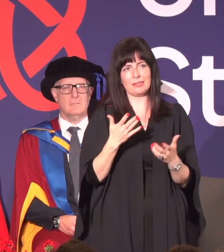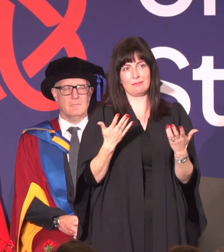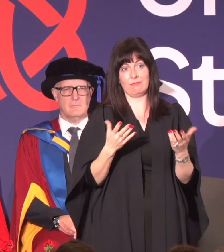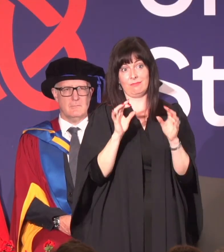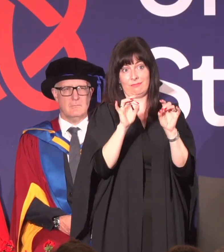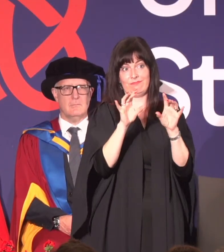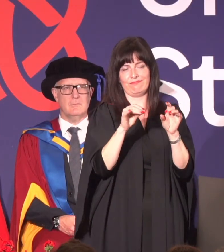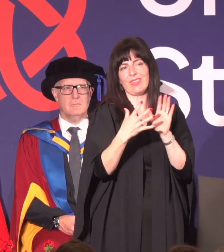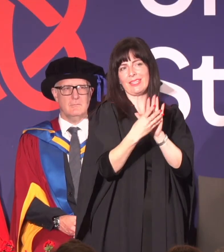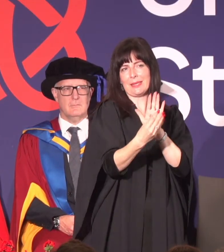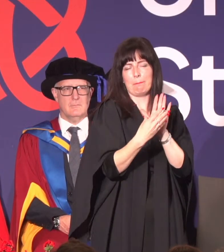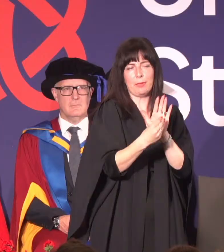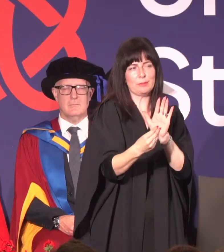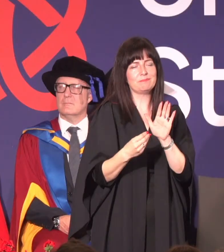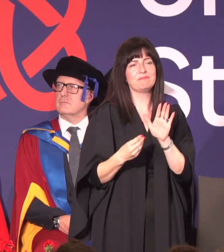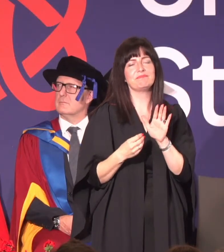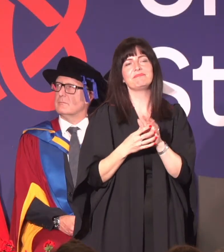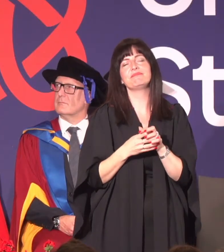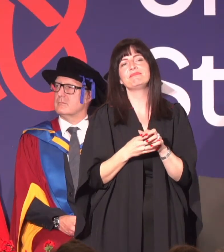a taster.